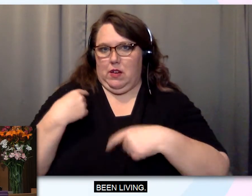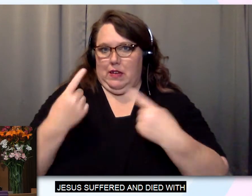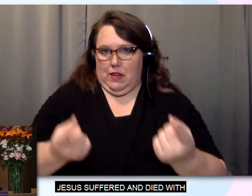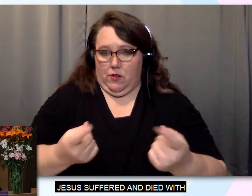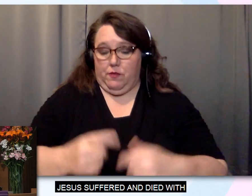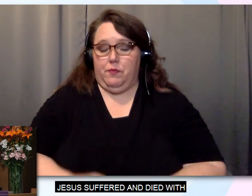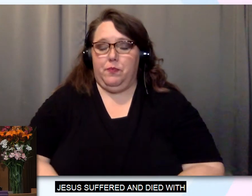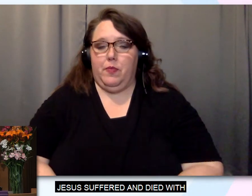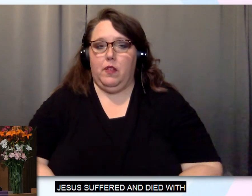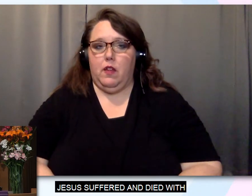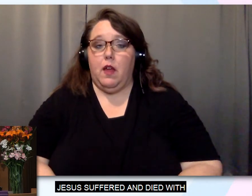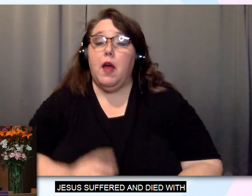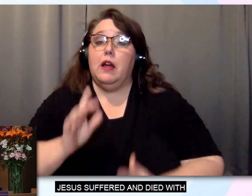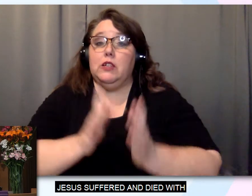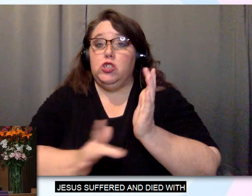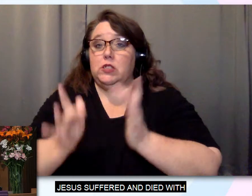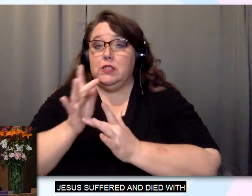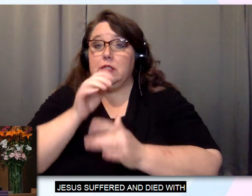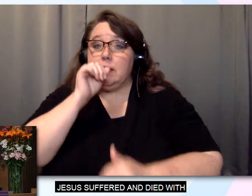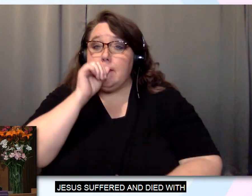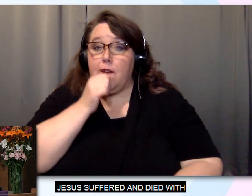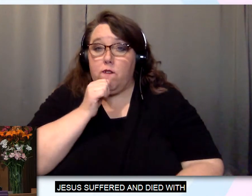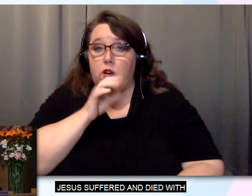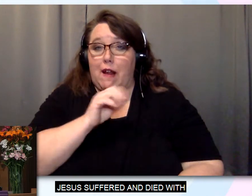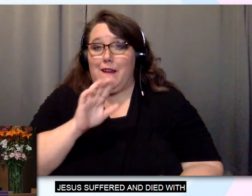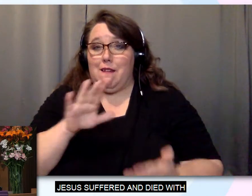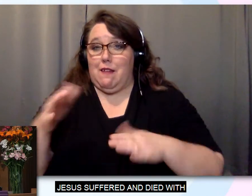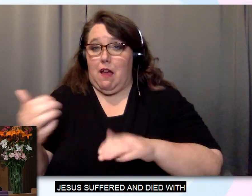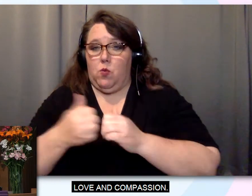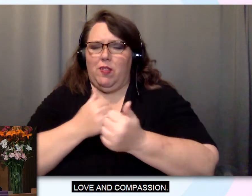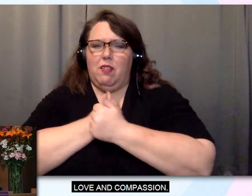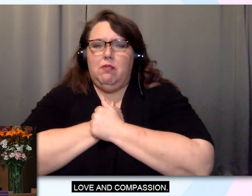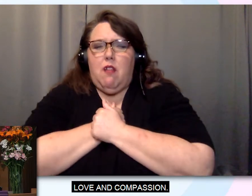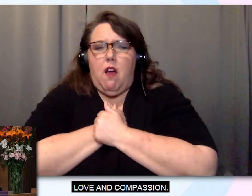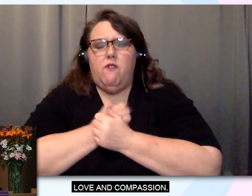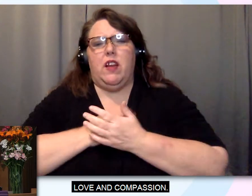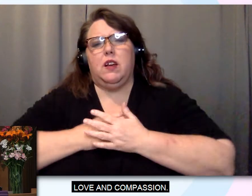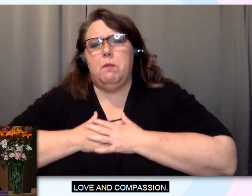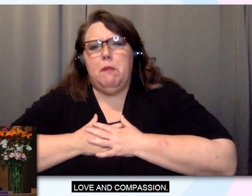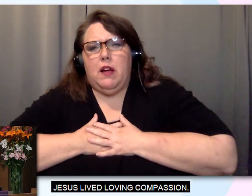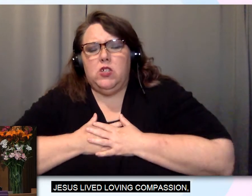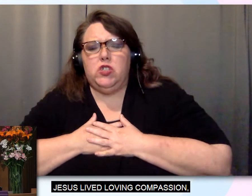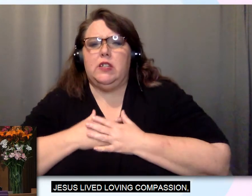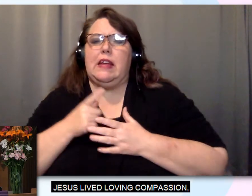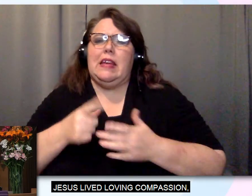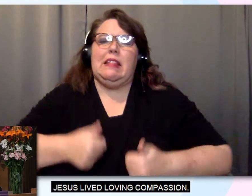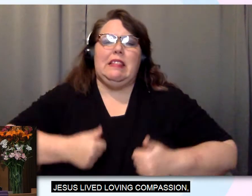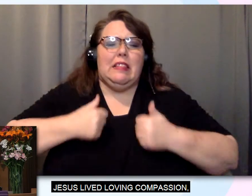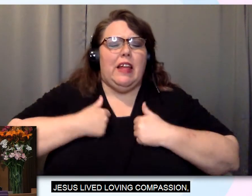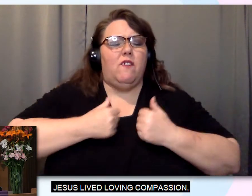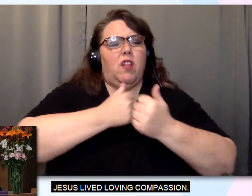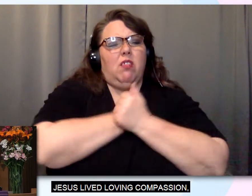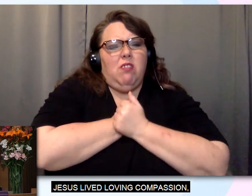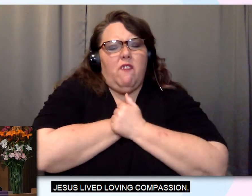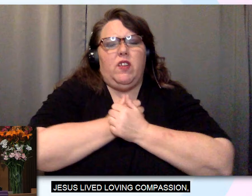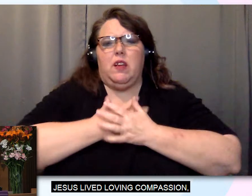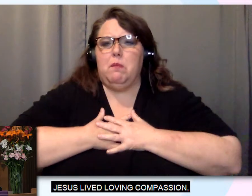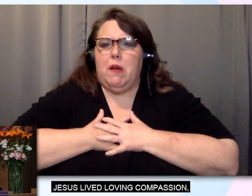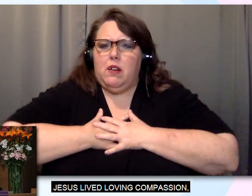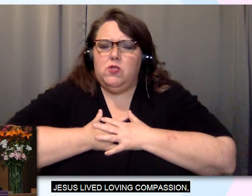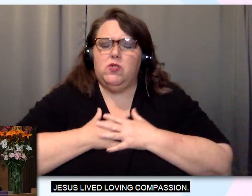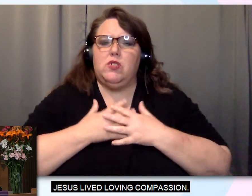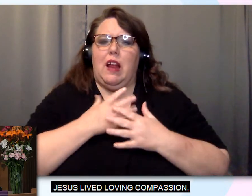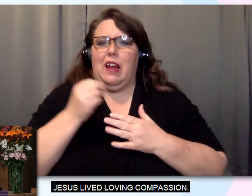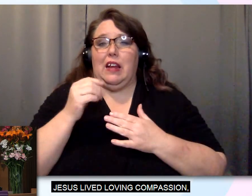Jesus suffered and died with loving compassion. Jesus lived loving